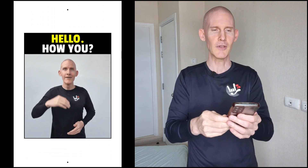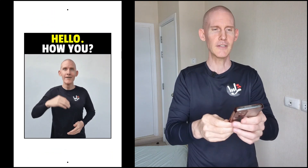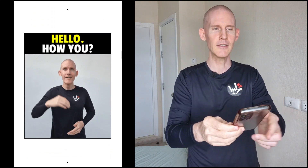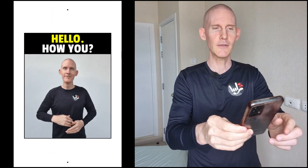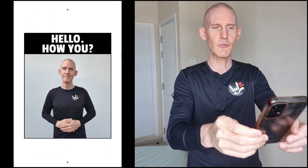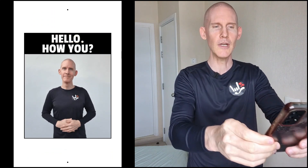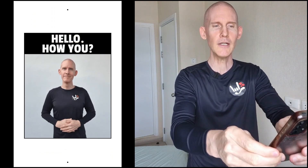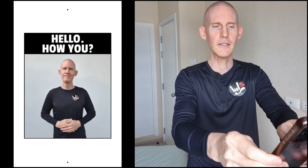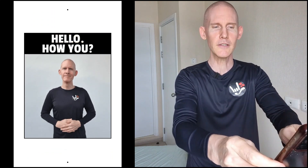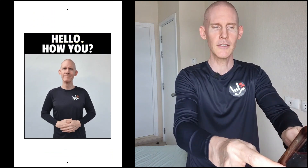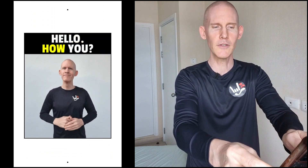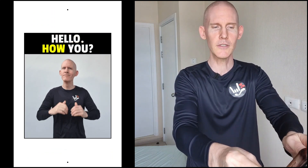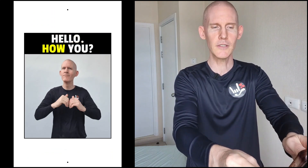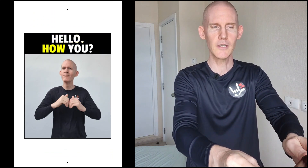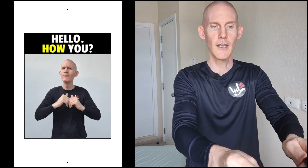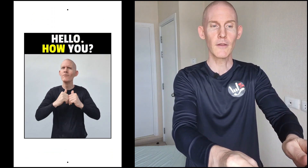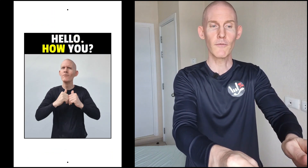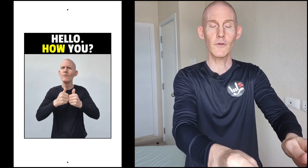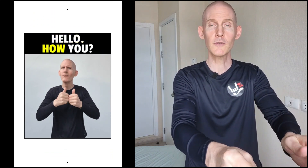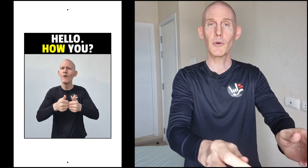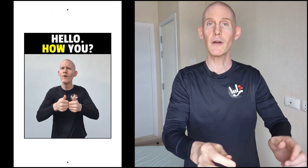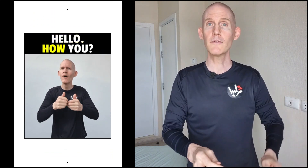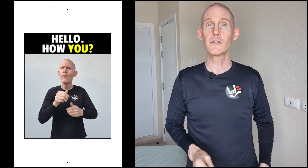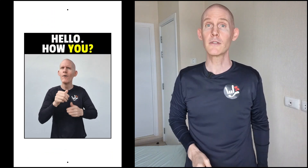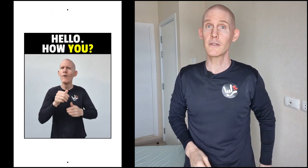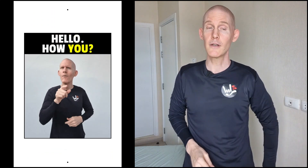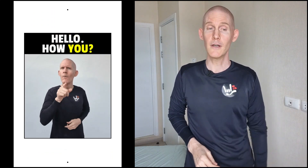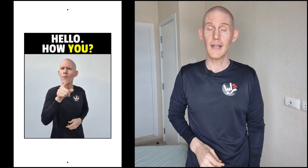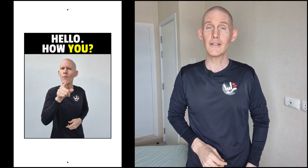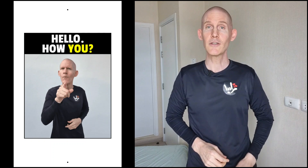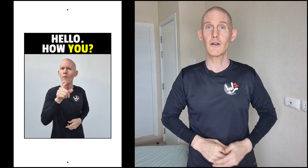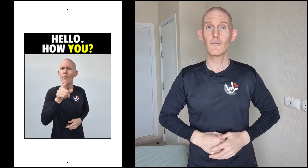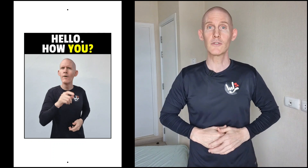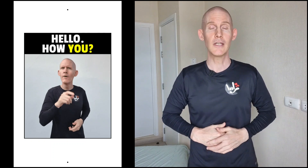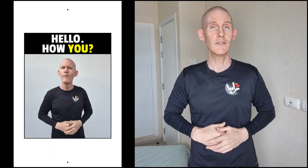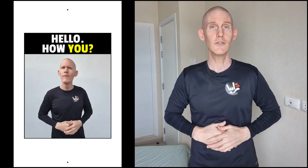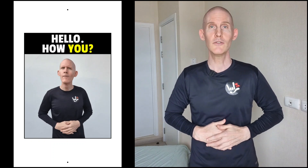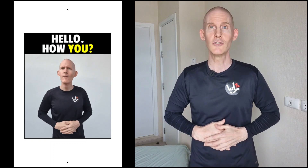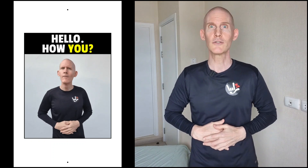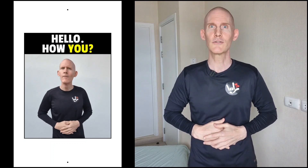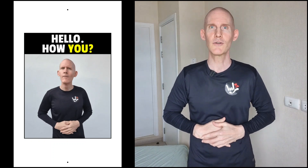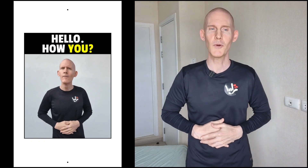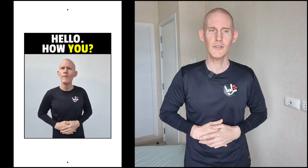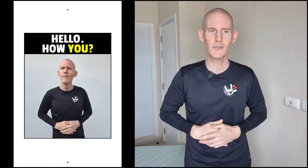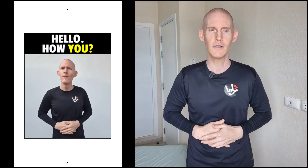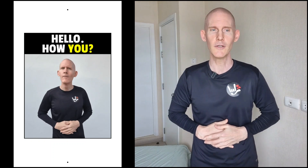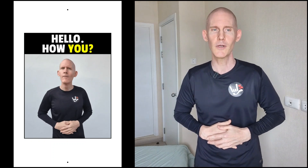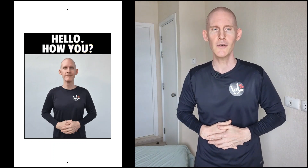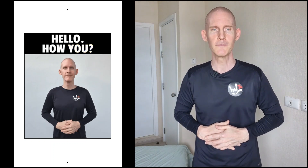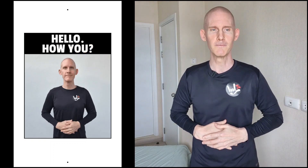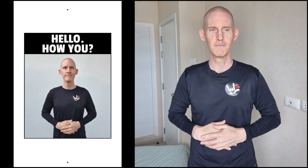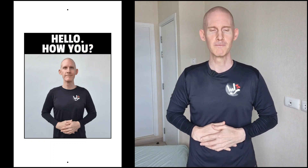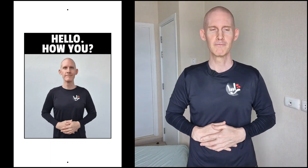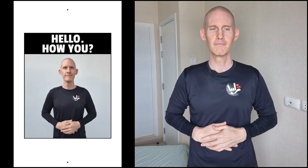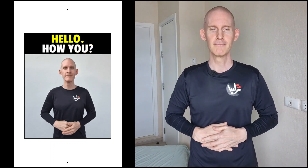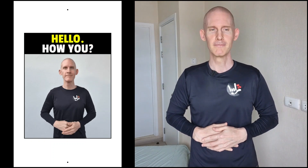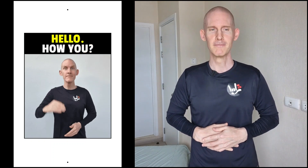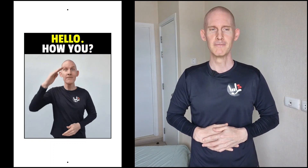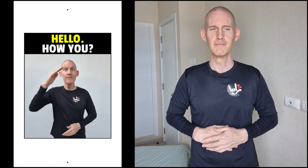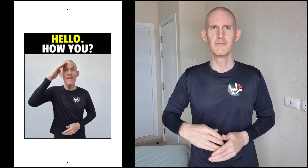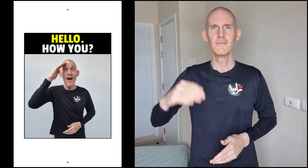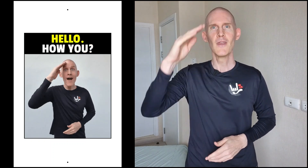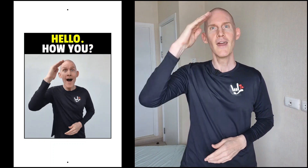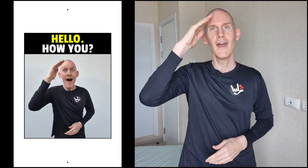Okay, so let's get some practice. Now this is the first part of the ASL conversation, just the question. Here we go.